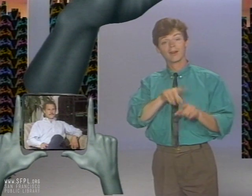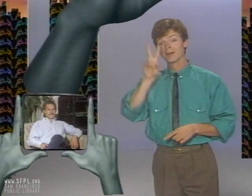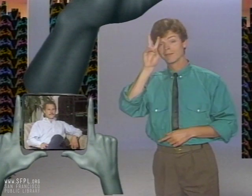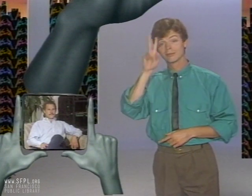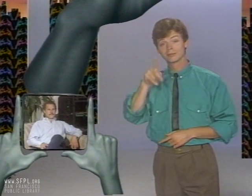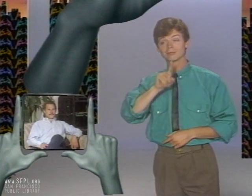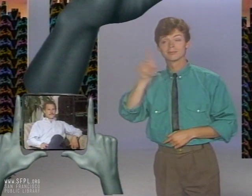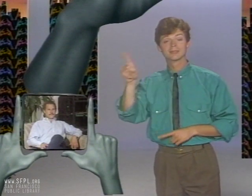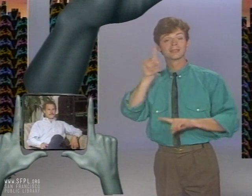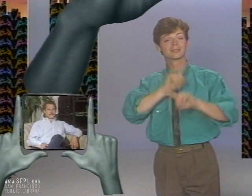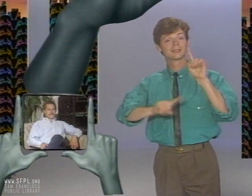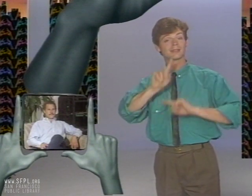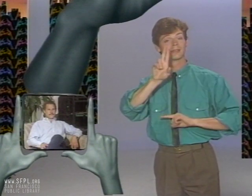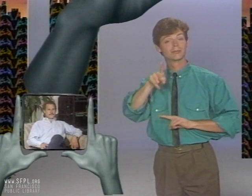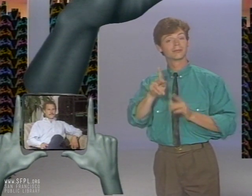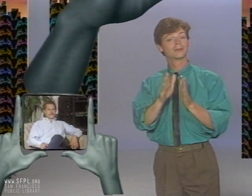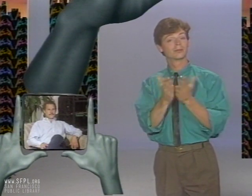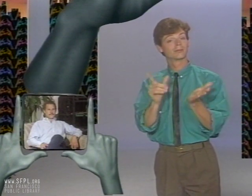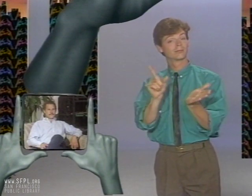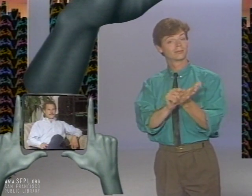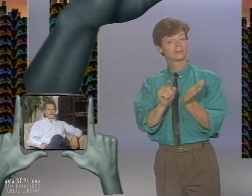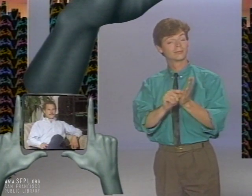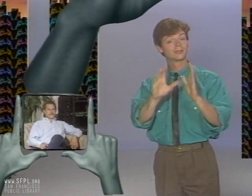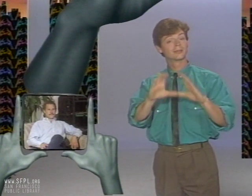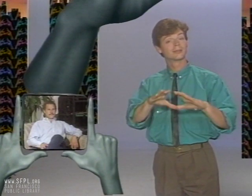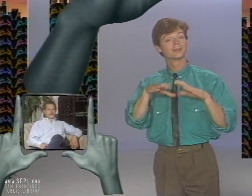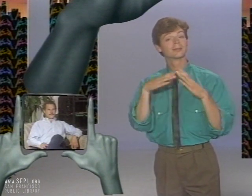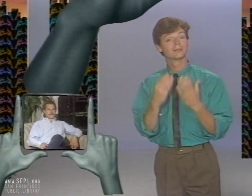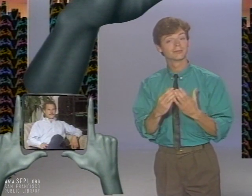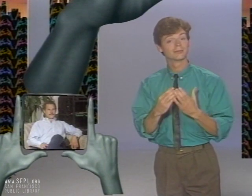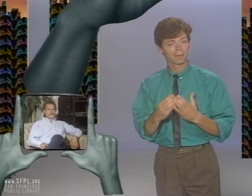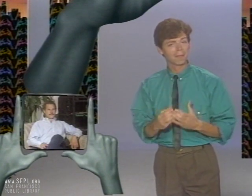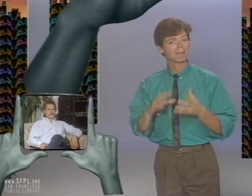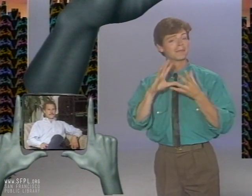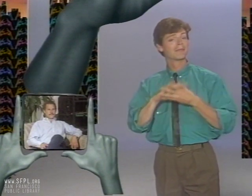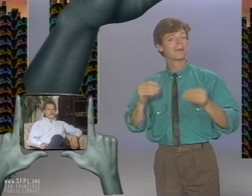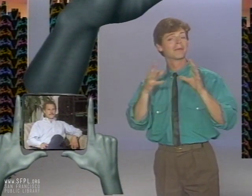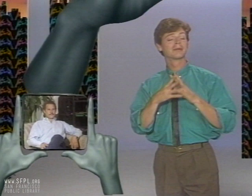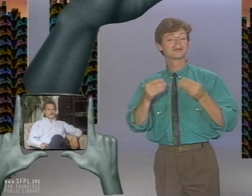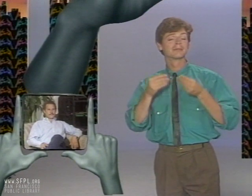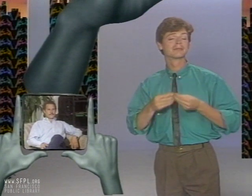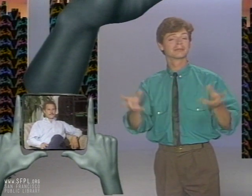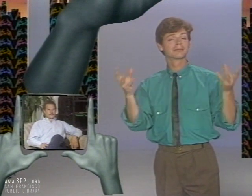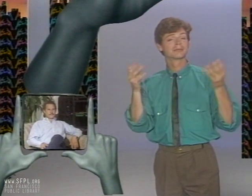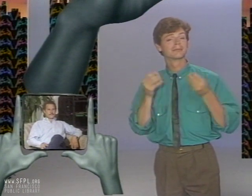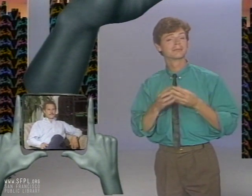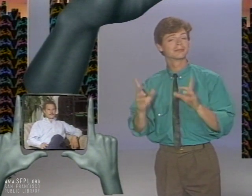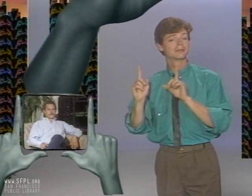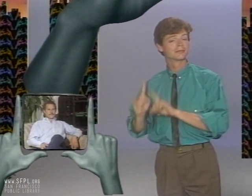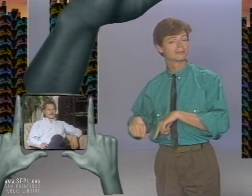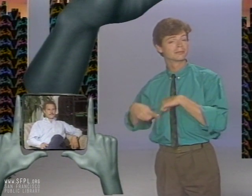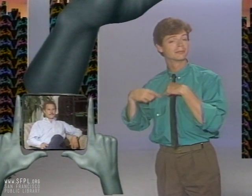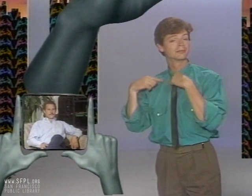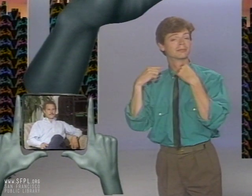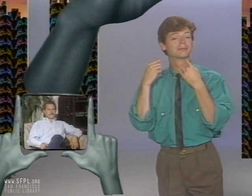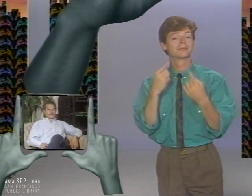which publishes and distributes materials related to deafness. Ben is a storyteller who has adopted traditional tales for quite some